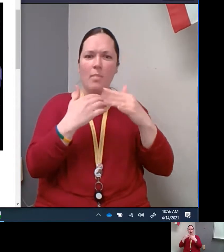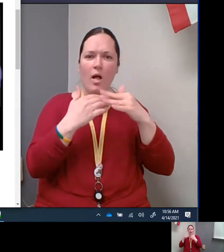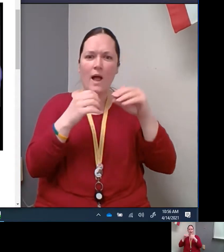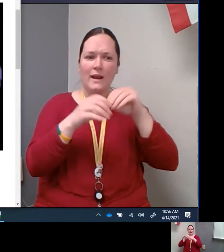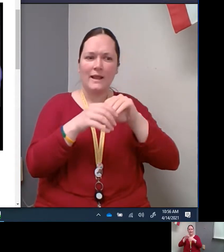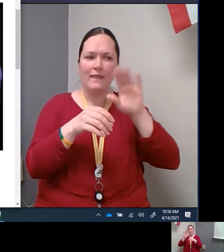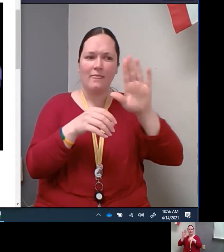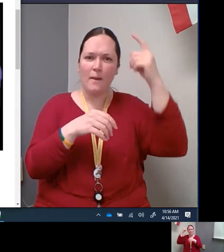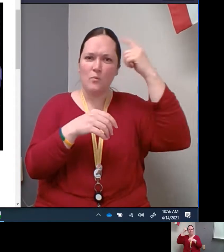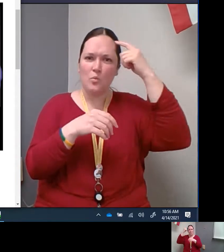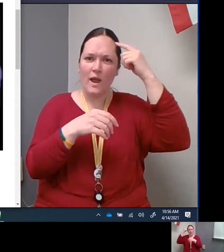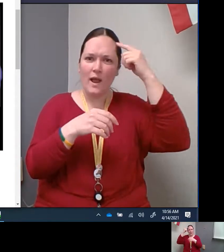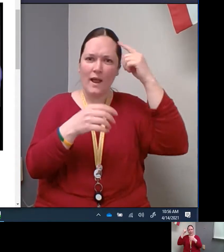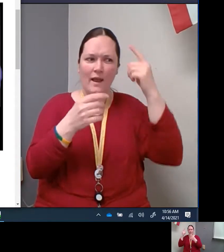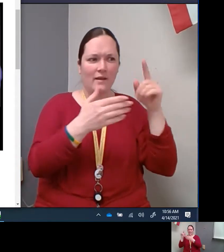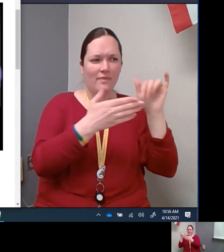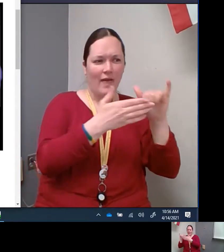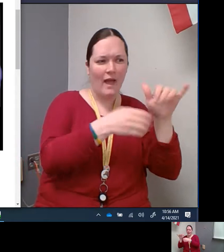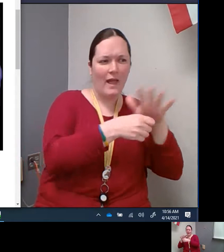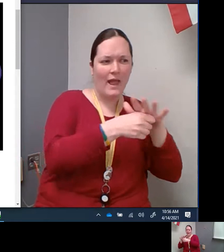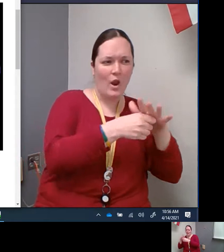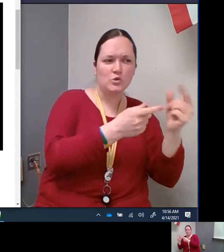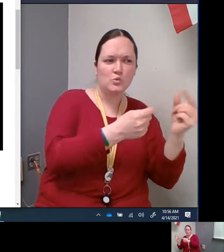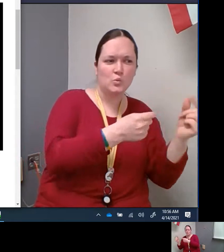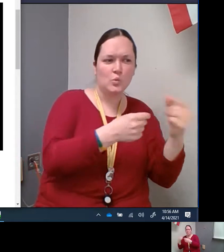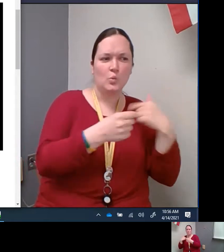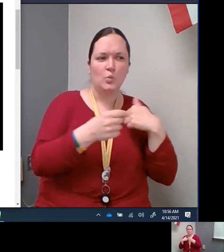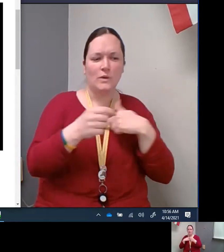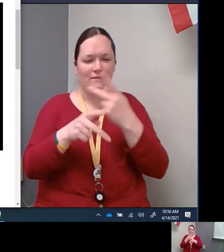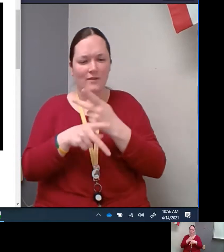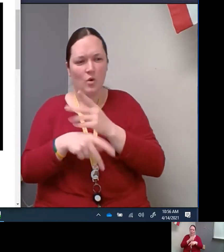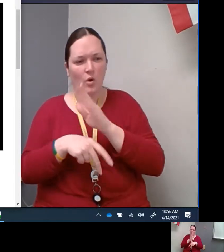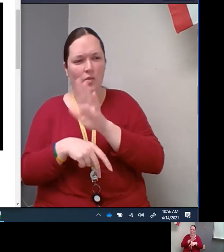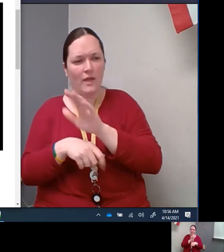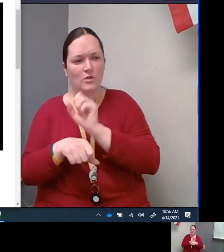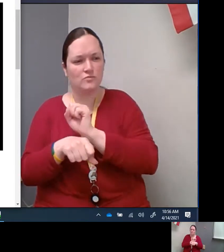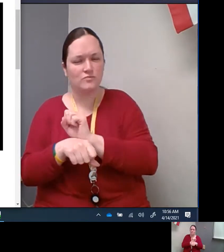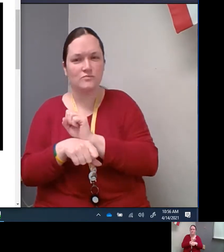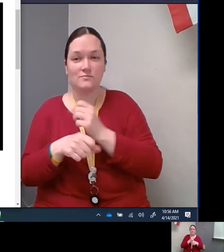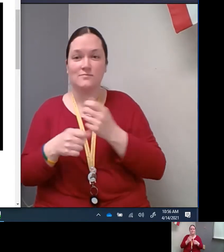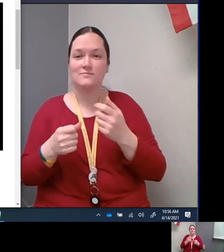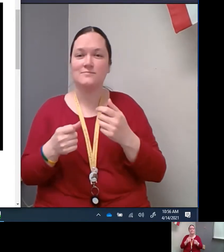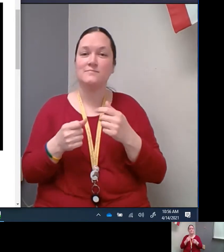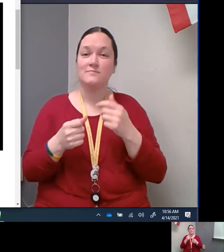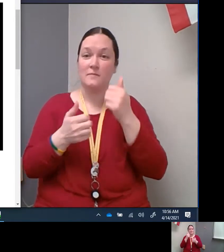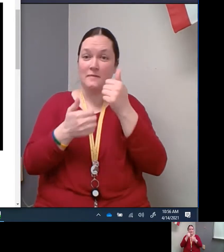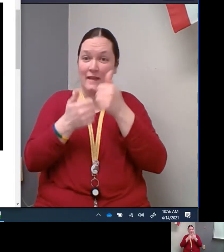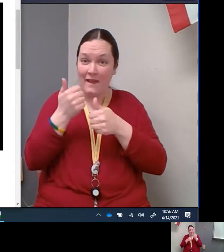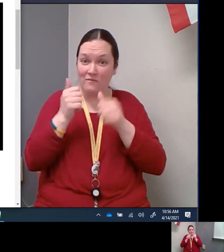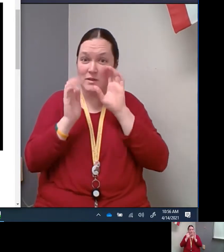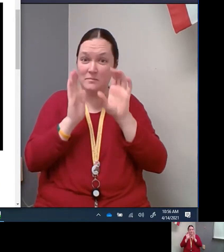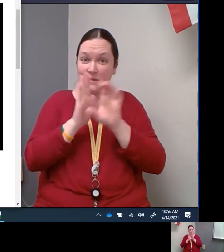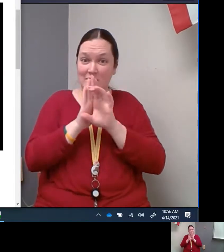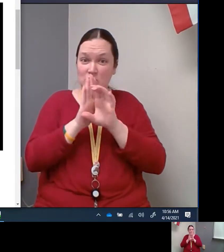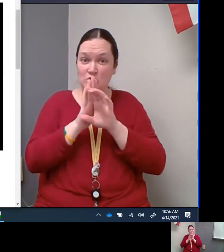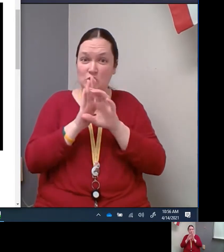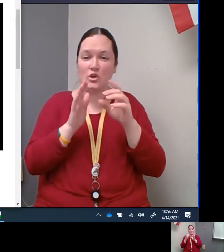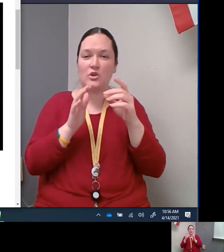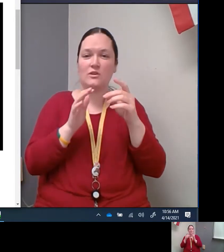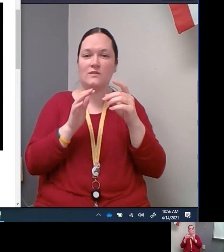of the brain actually do. We're able to figure out their function. So when we're looking at the cerebrum, every picture that I've showed you is from